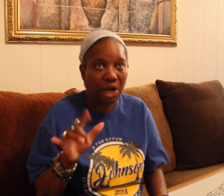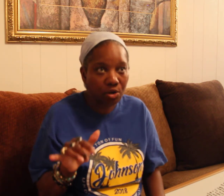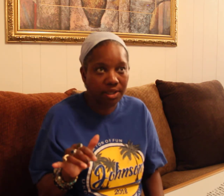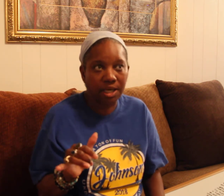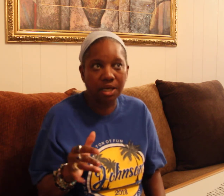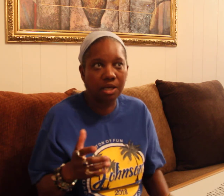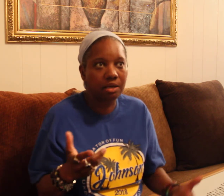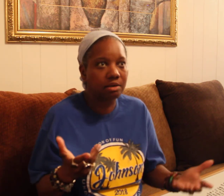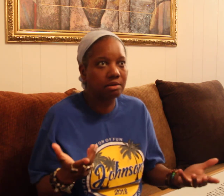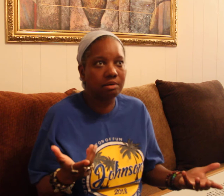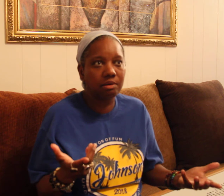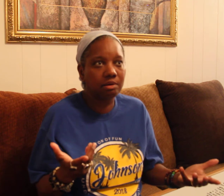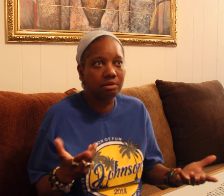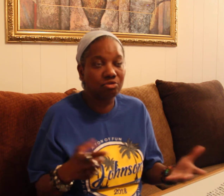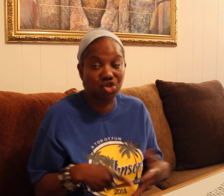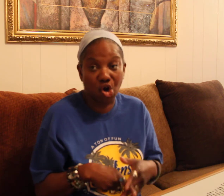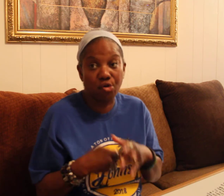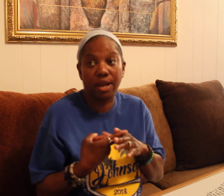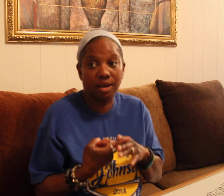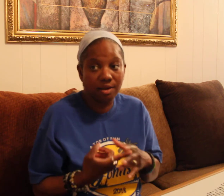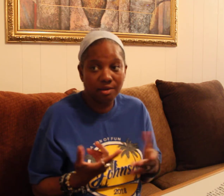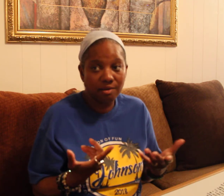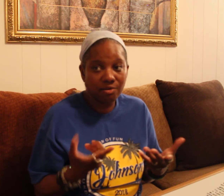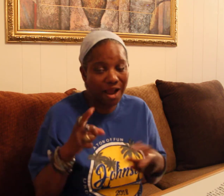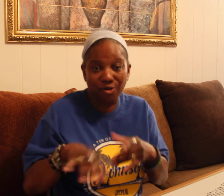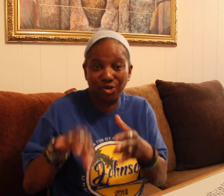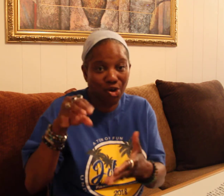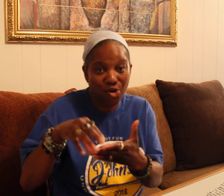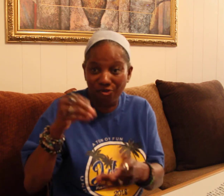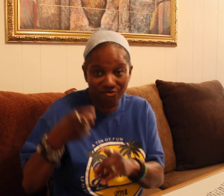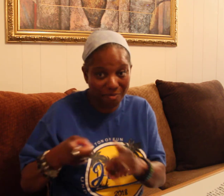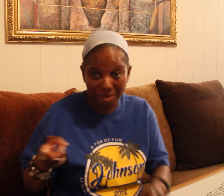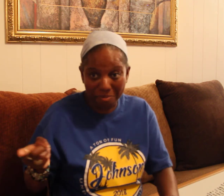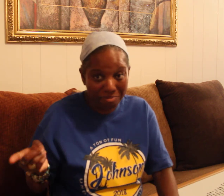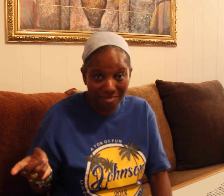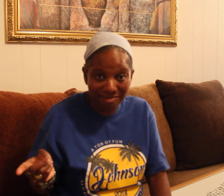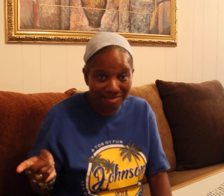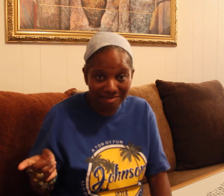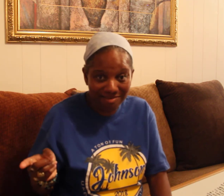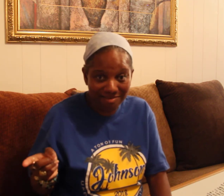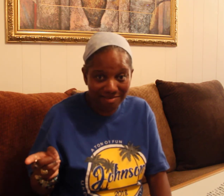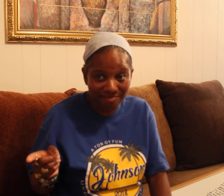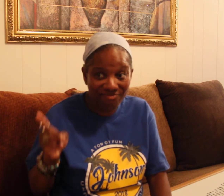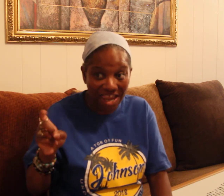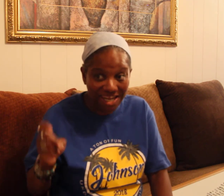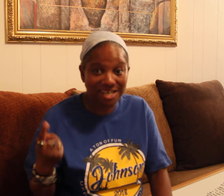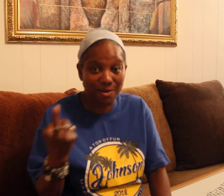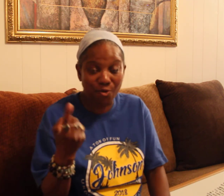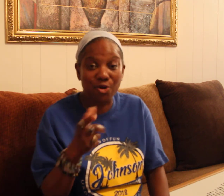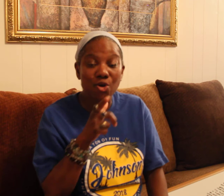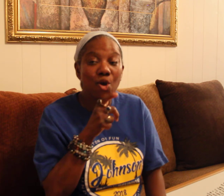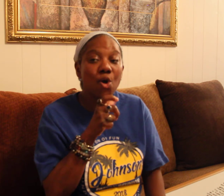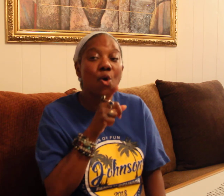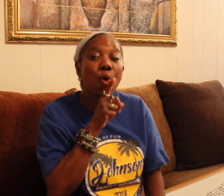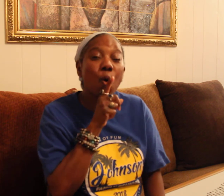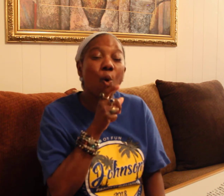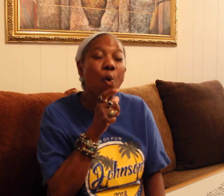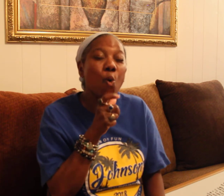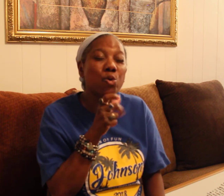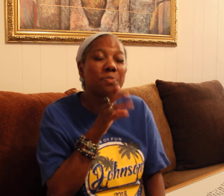barely started. You're not going to learn from them. They need someone who's been